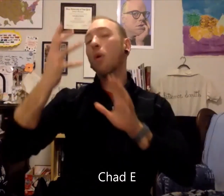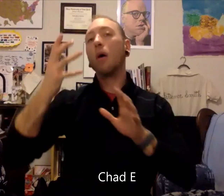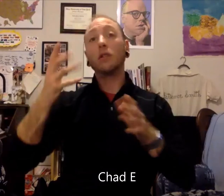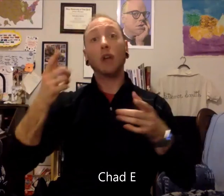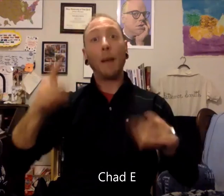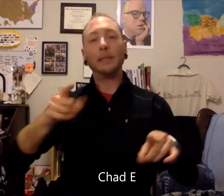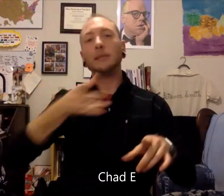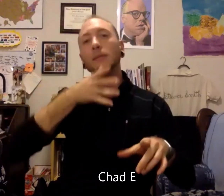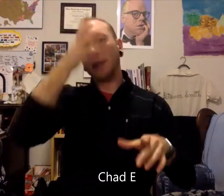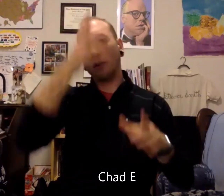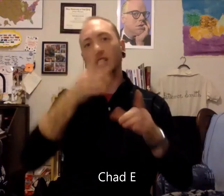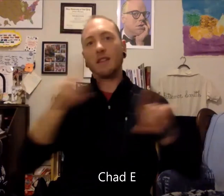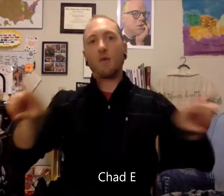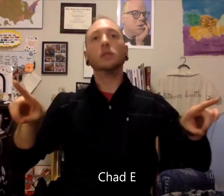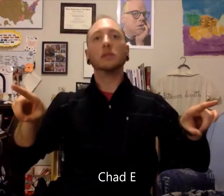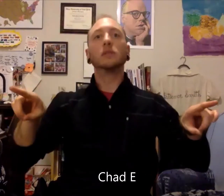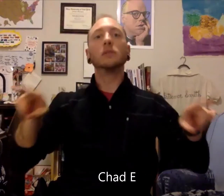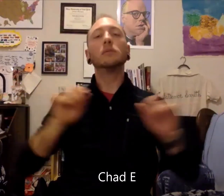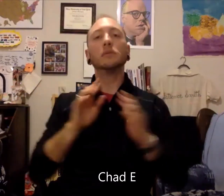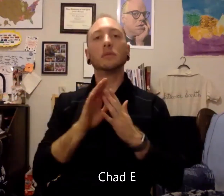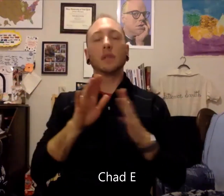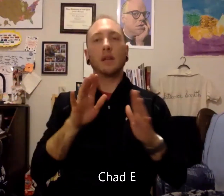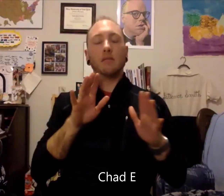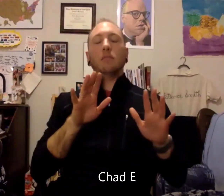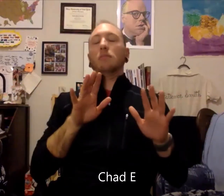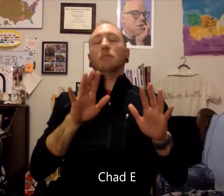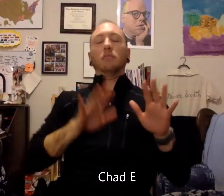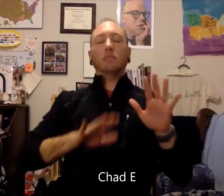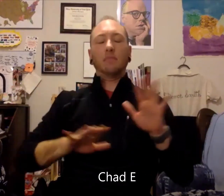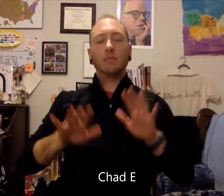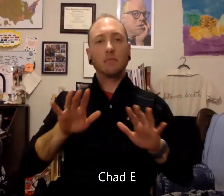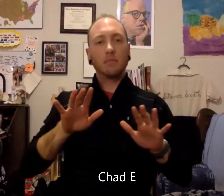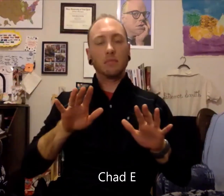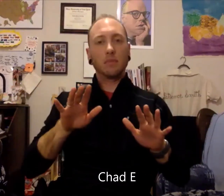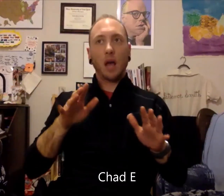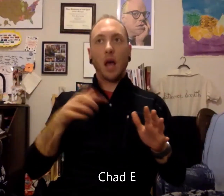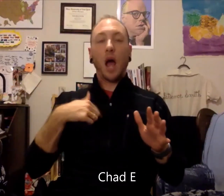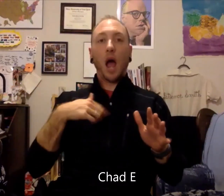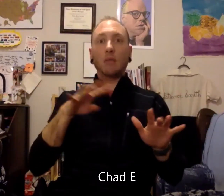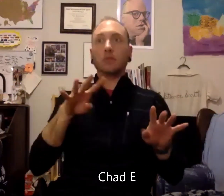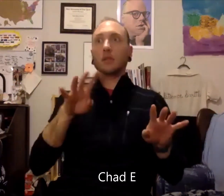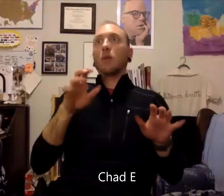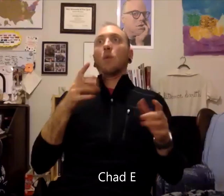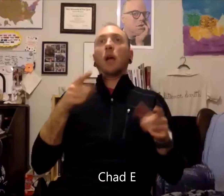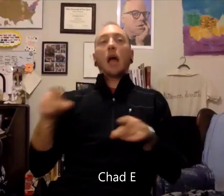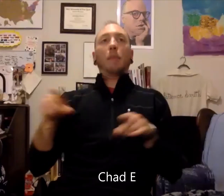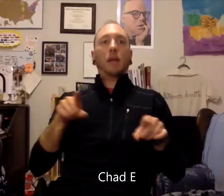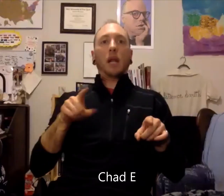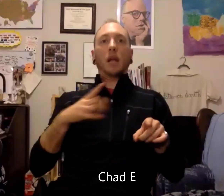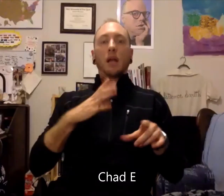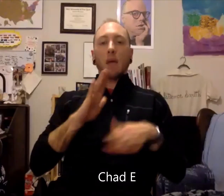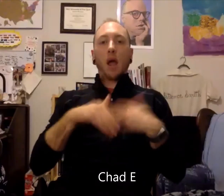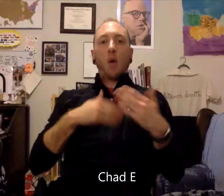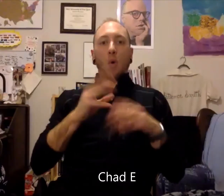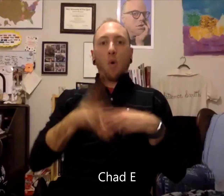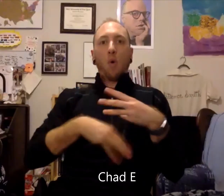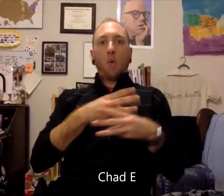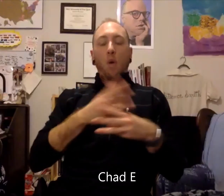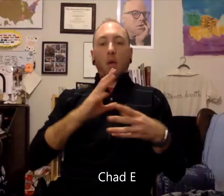of rethink life. I didn't know, what was going on, because my whole world was suddenly changed. And,